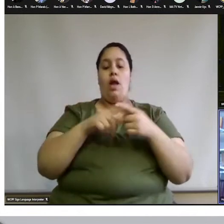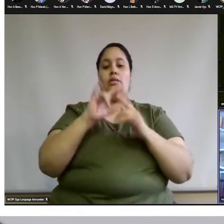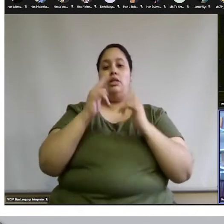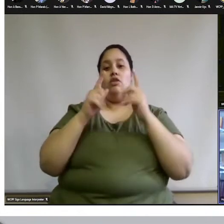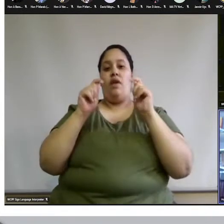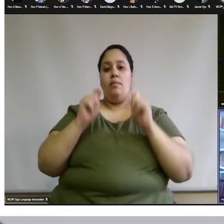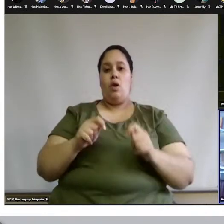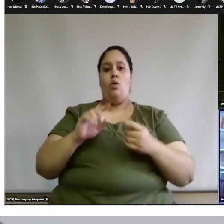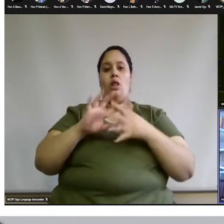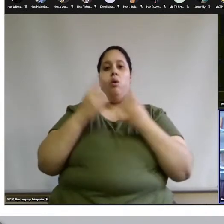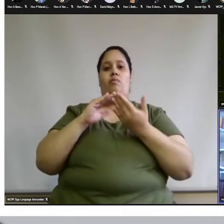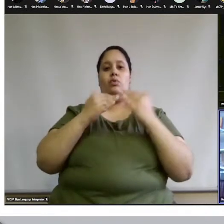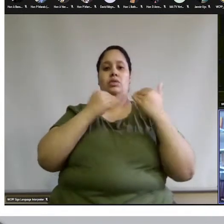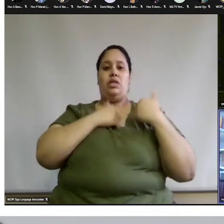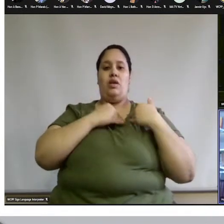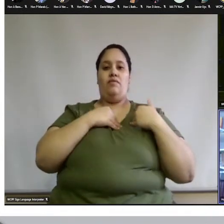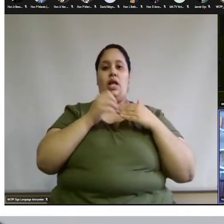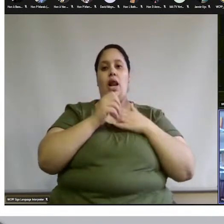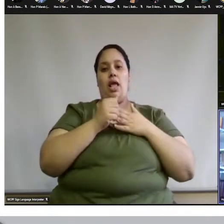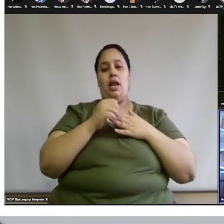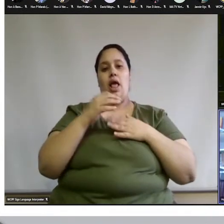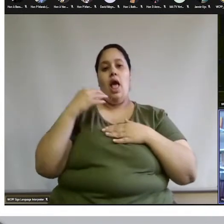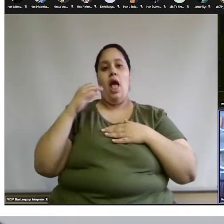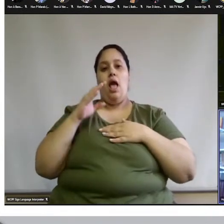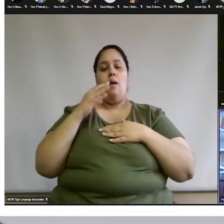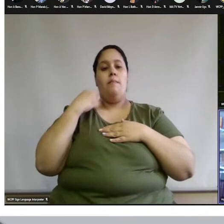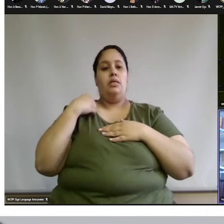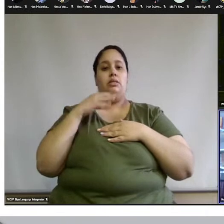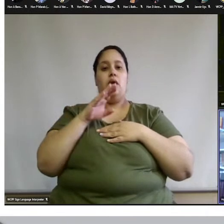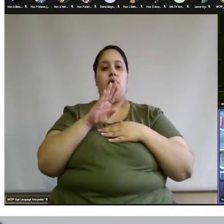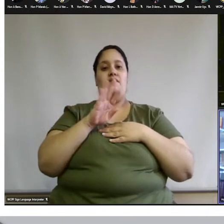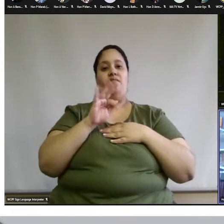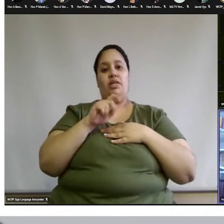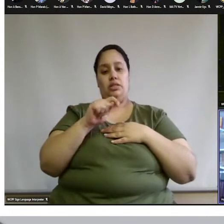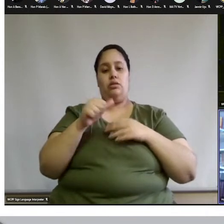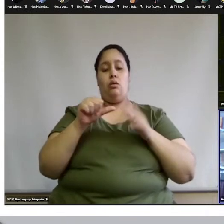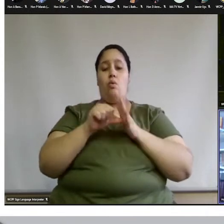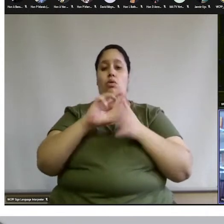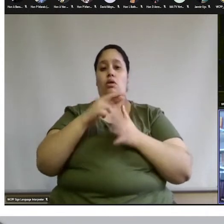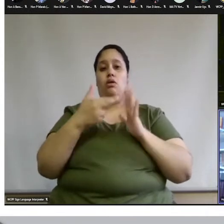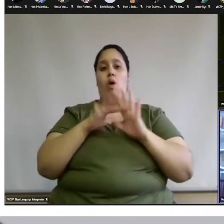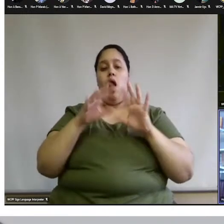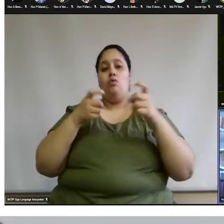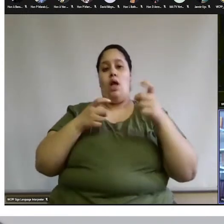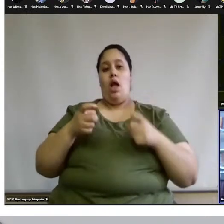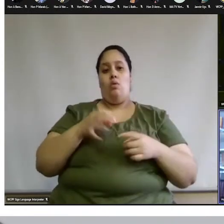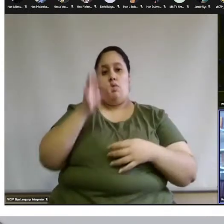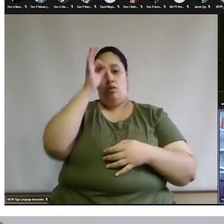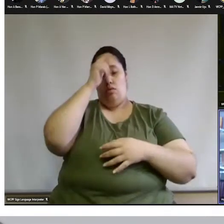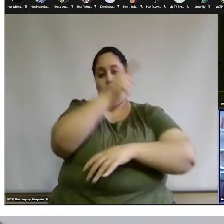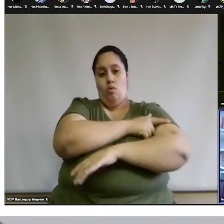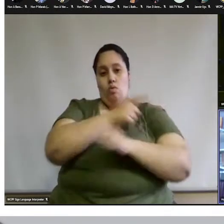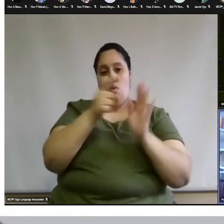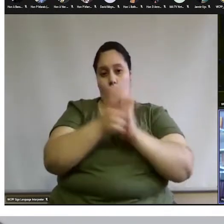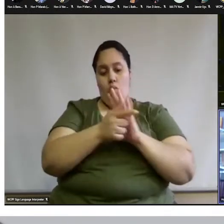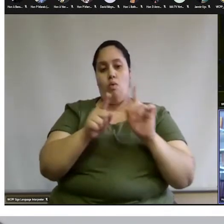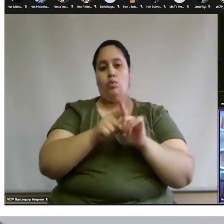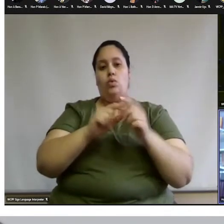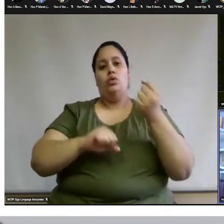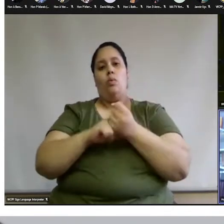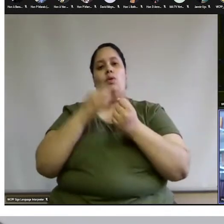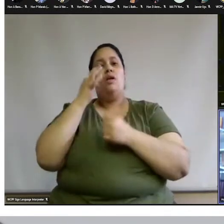Community Safety, led by Minister Albert Fritz, played a crucial role in dealing with law enforcement and supported the government in this crucial work.